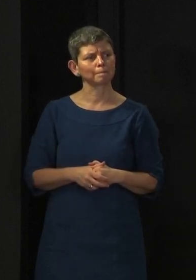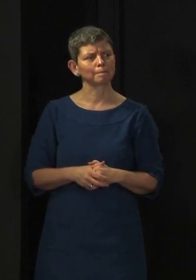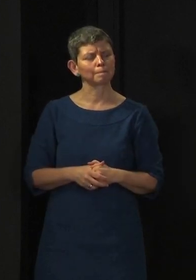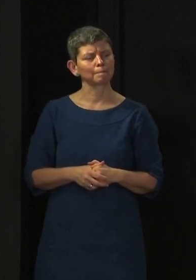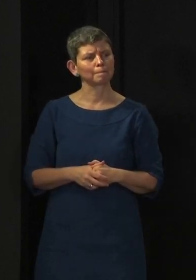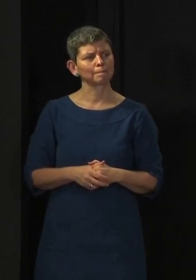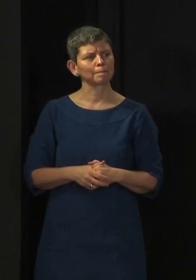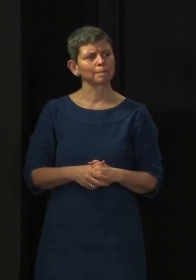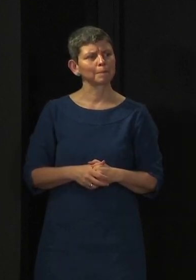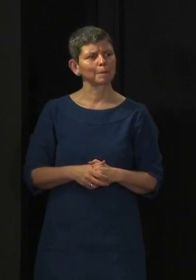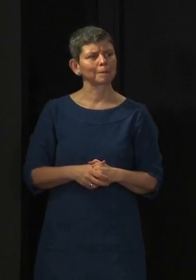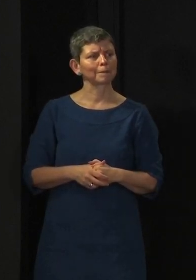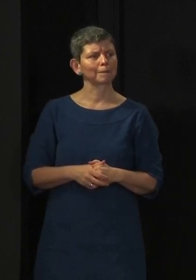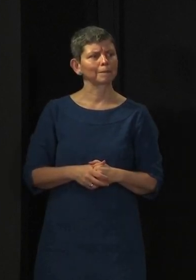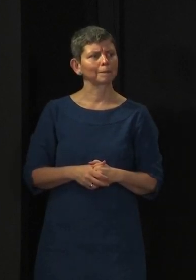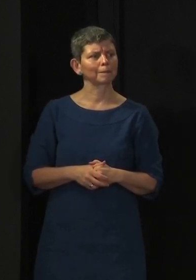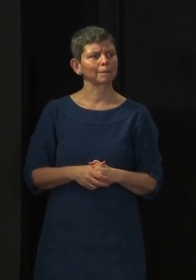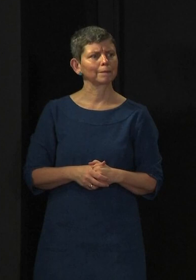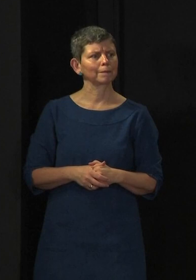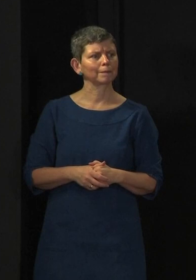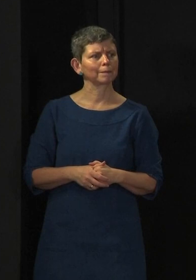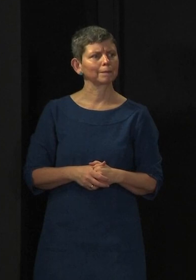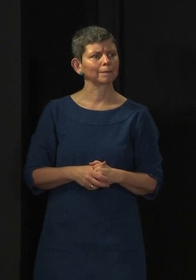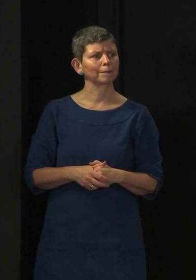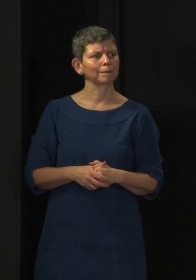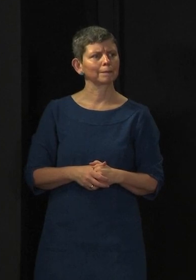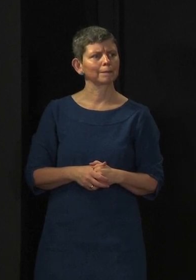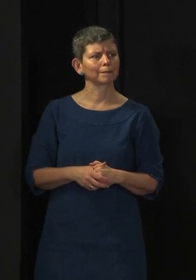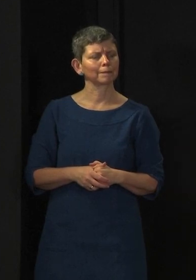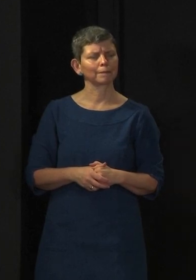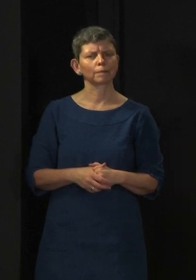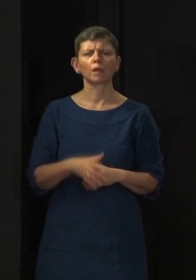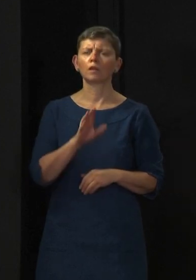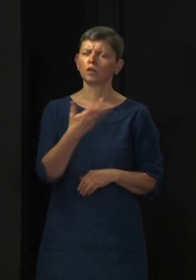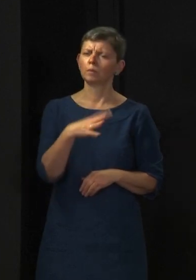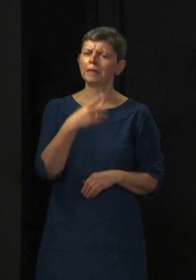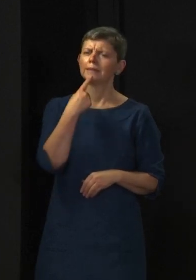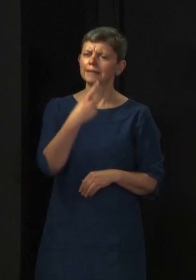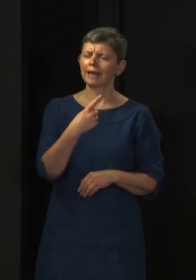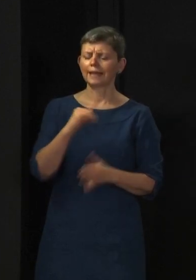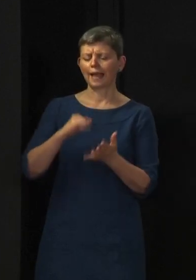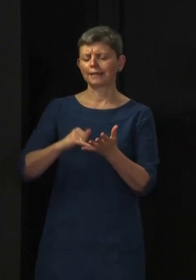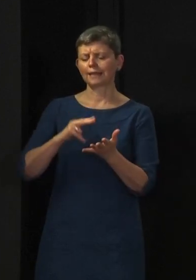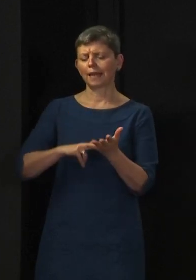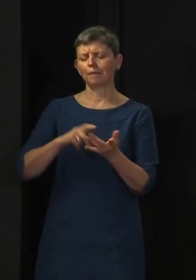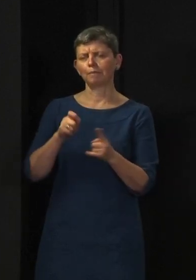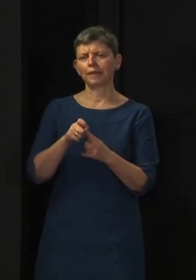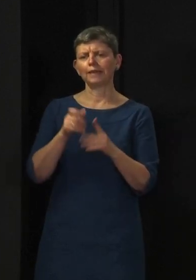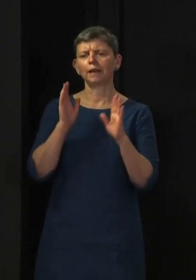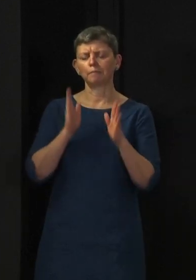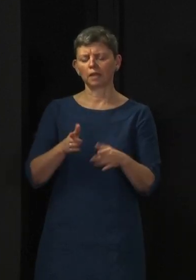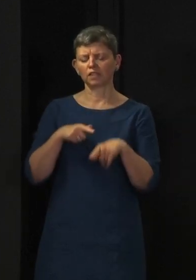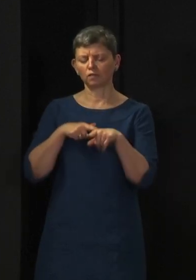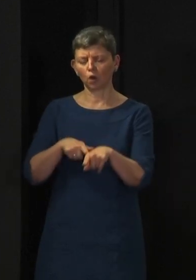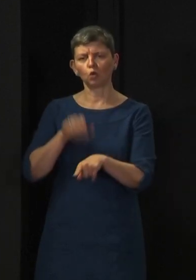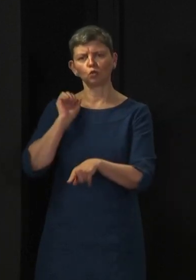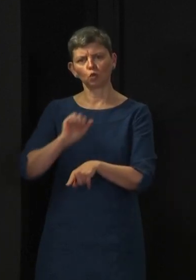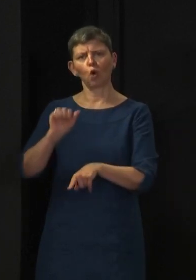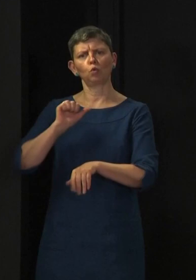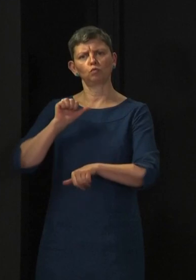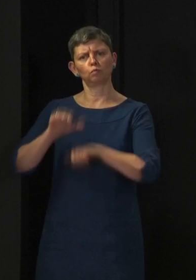Thank you. You mentioned a couple of times that the SNP needs to follow due process on the question of whether or not to expel Margaret